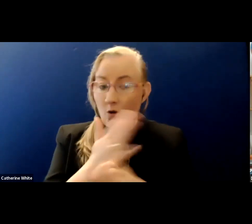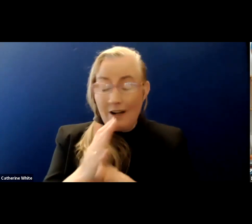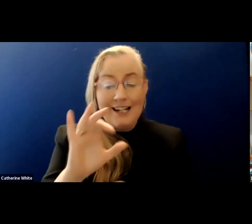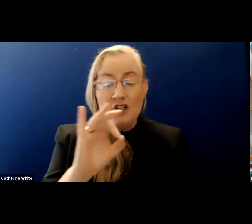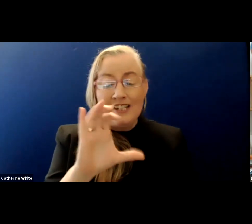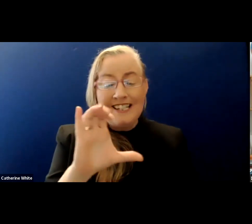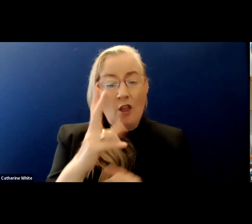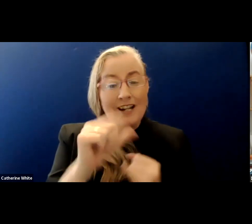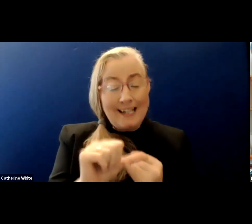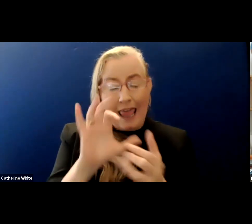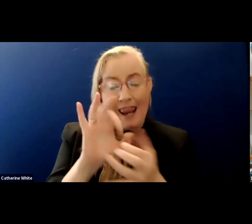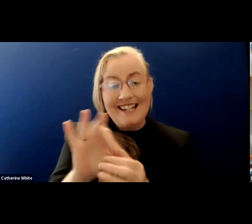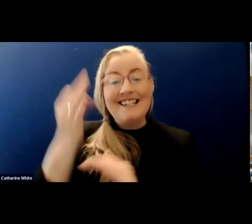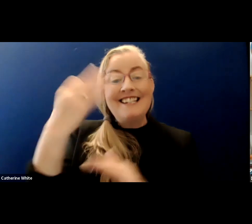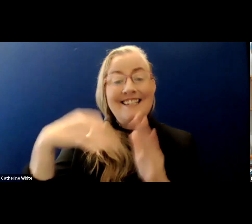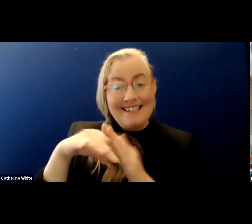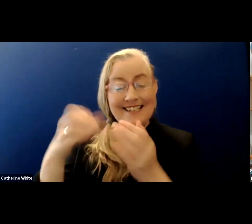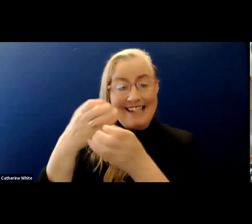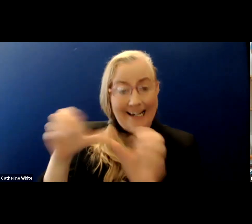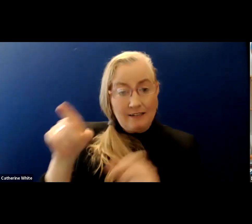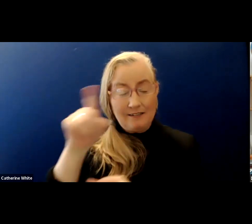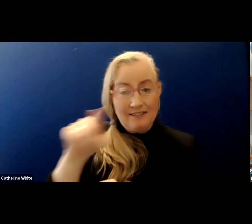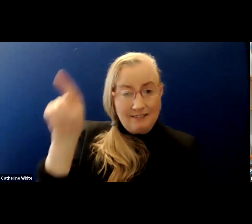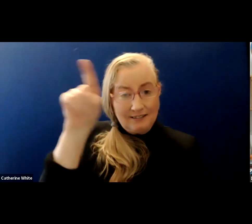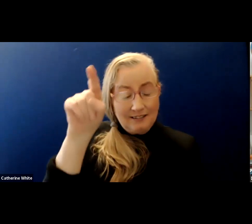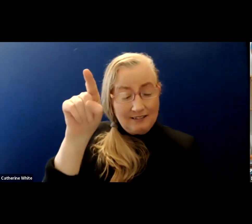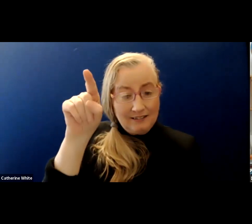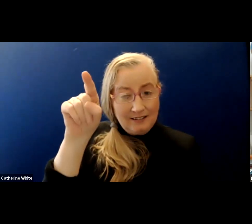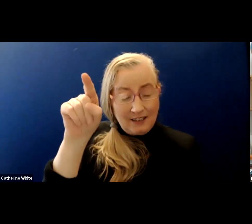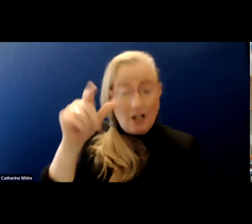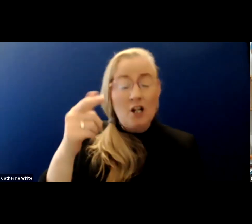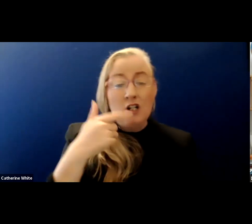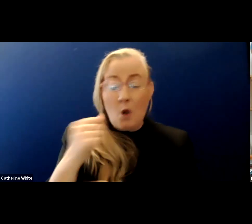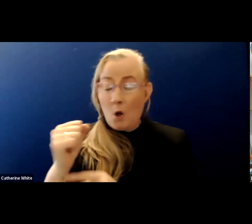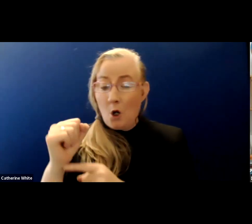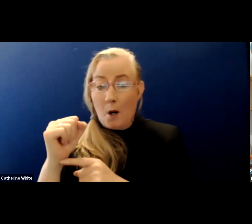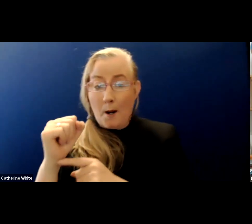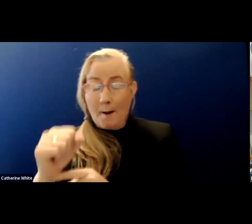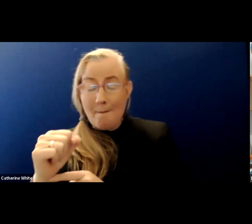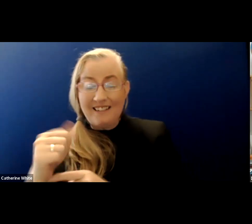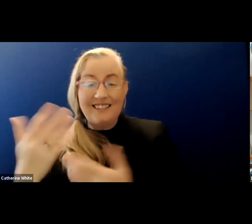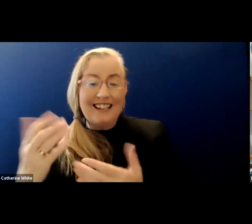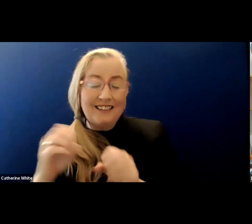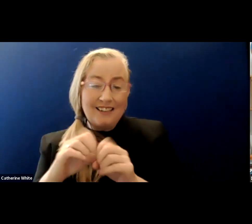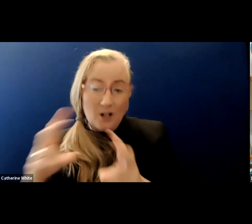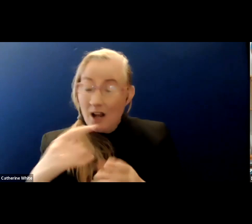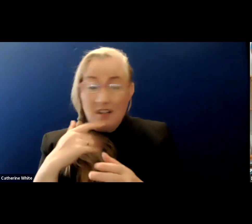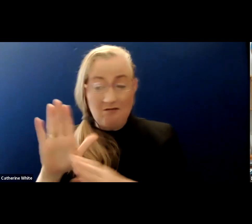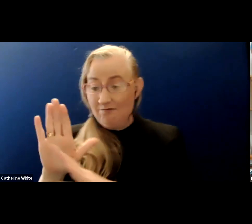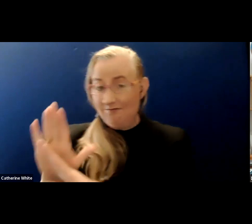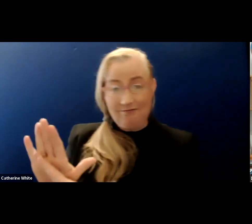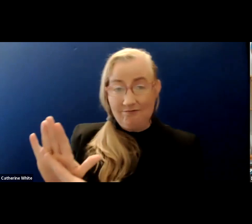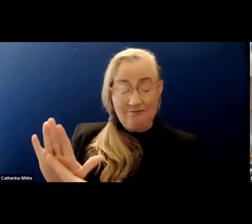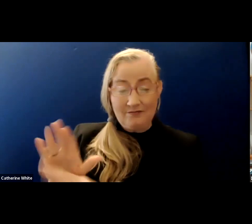GC36 applies to states, right? So you can leave combatant immunity and belligerent equality untouched,